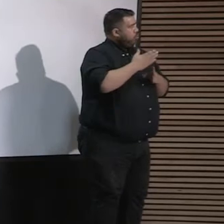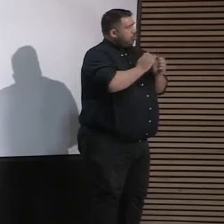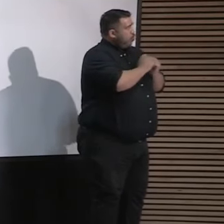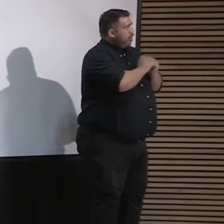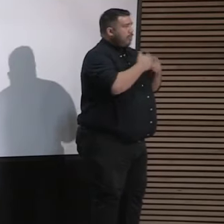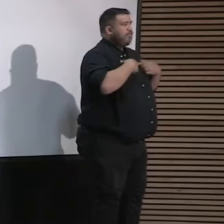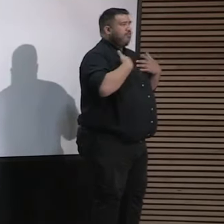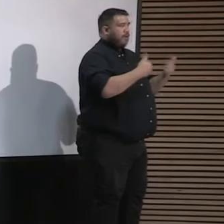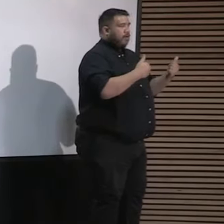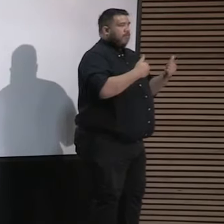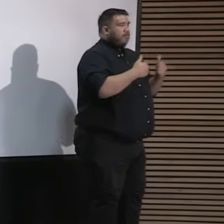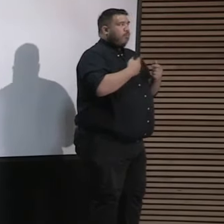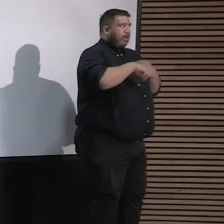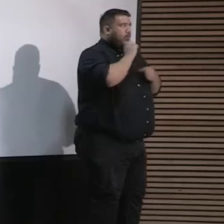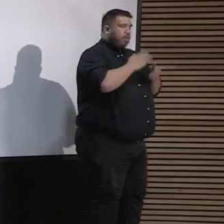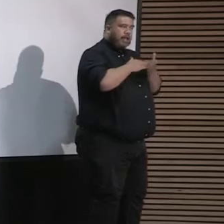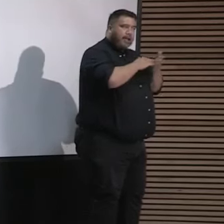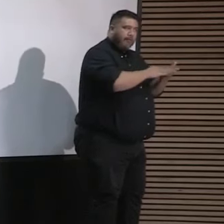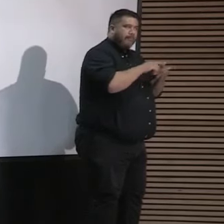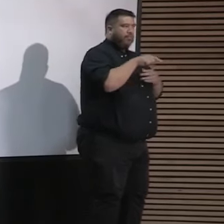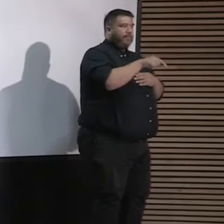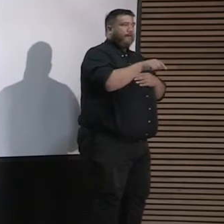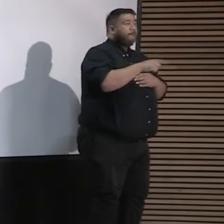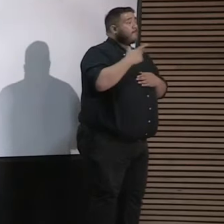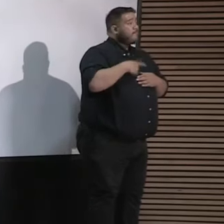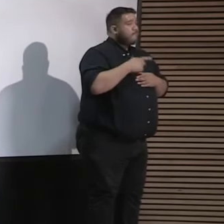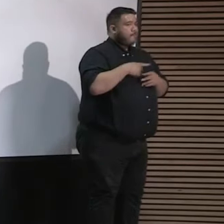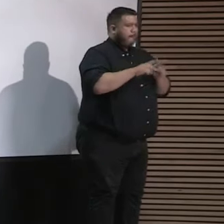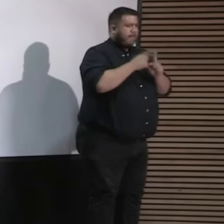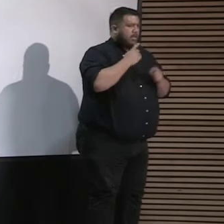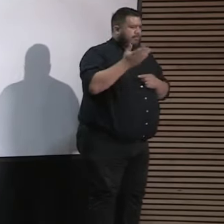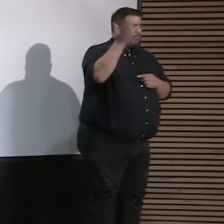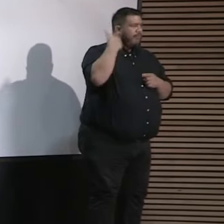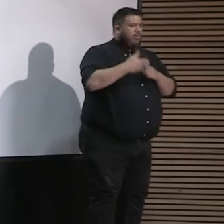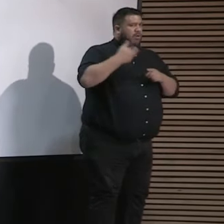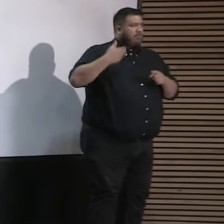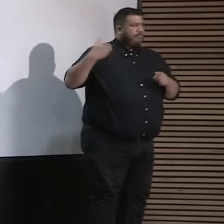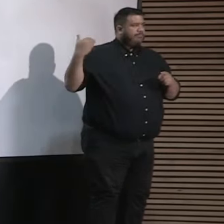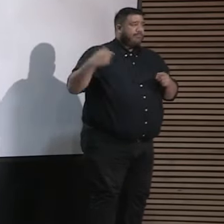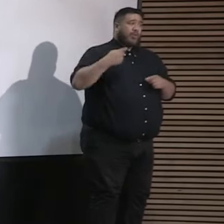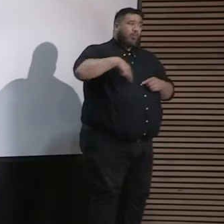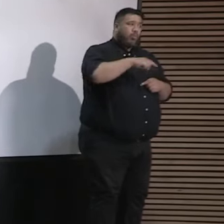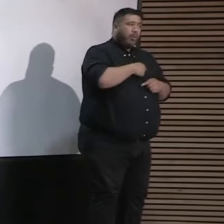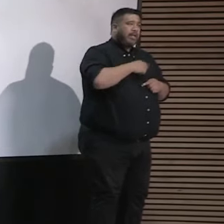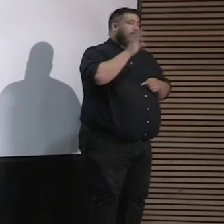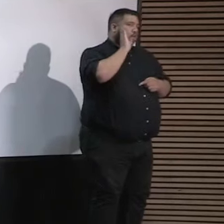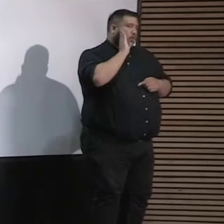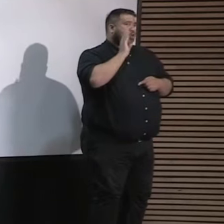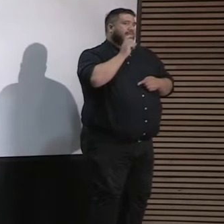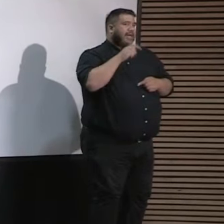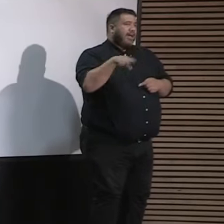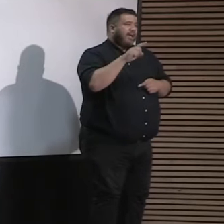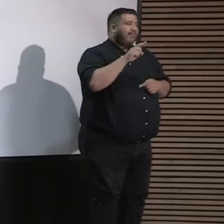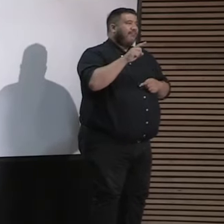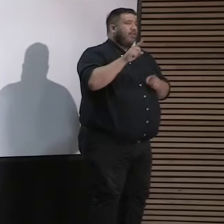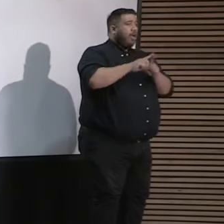will continue to work with health with, because as I have stood on this platform and said, it is something that we have heard from staff when